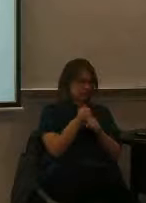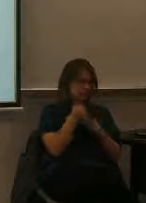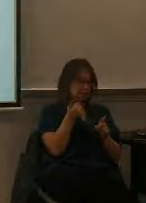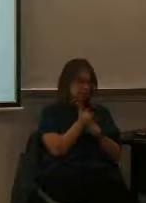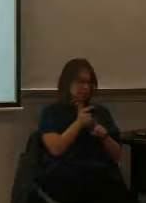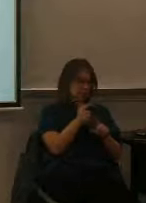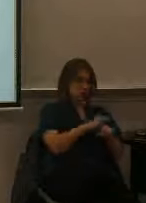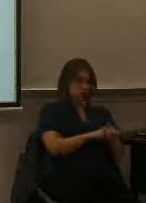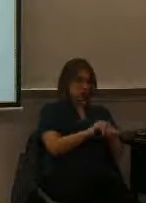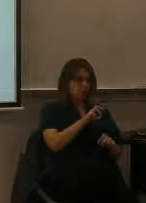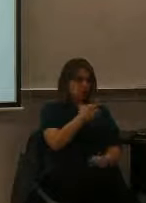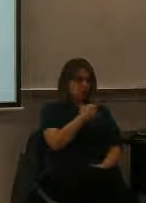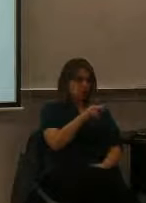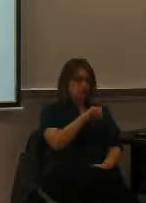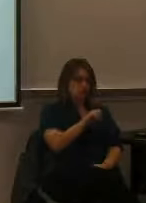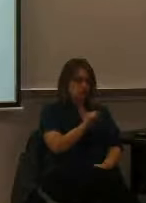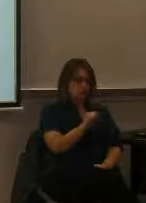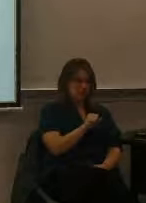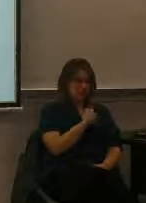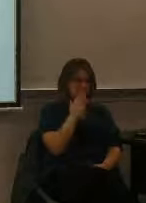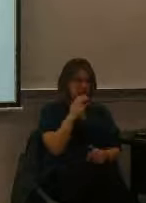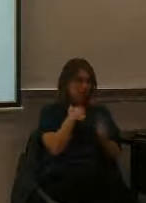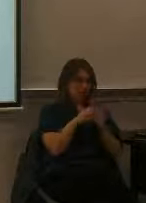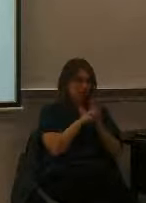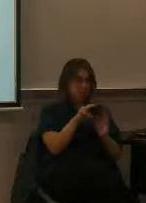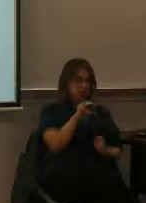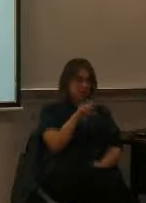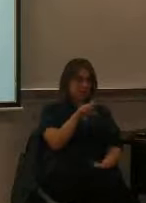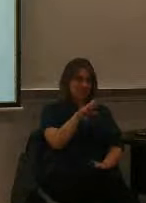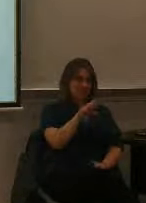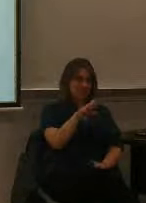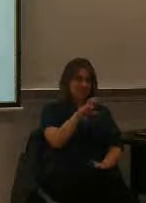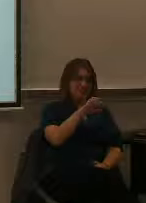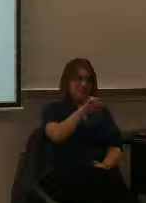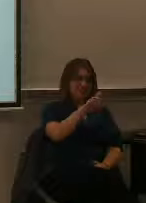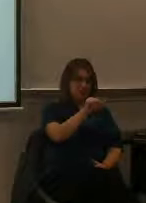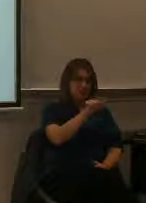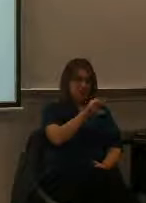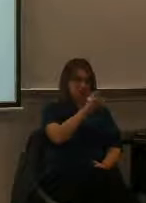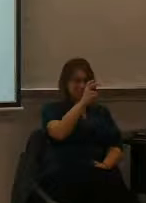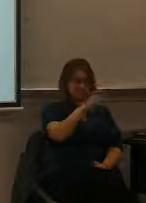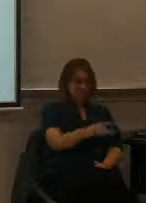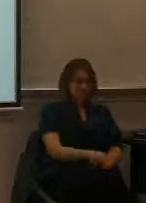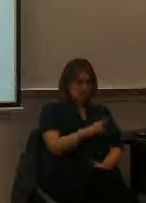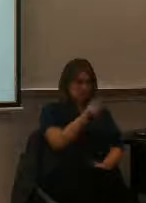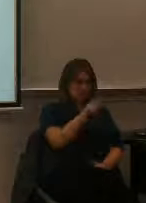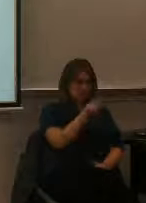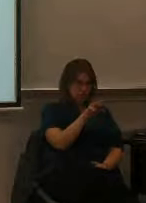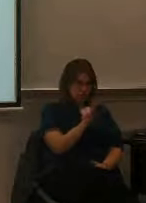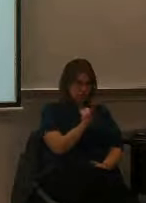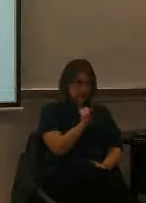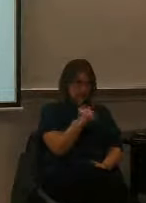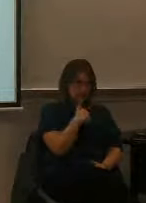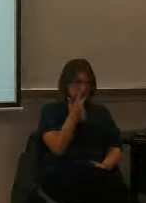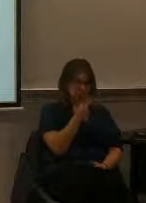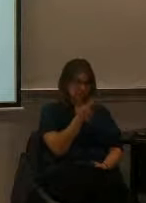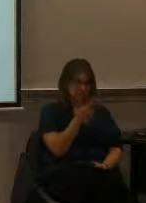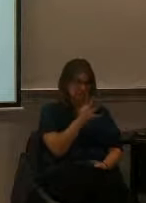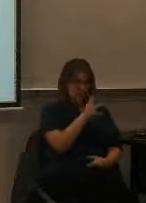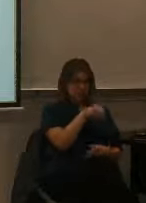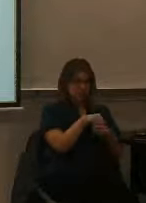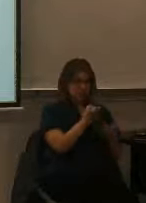themselves long chains, like Melisira. We had the example of Melisira and sinking rates, right? So there were three things that went